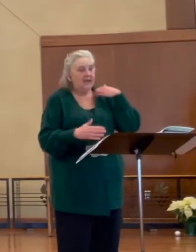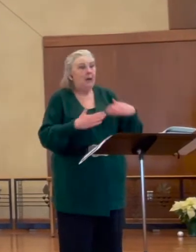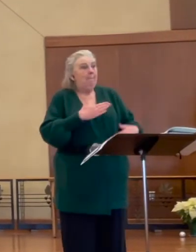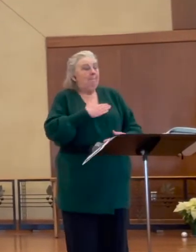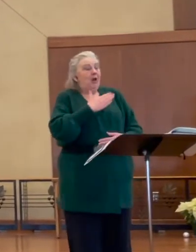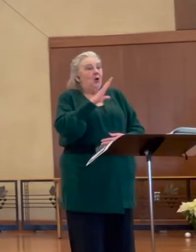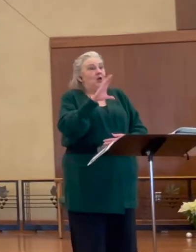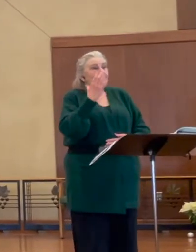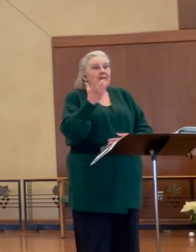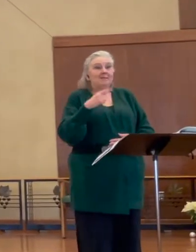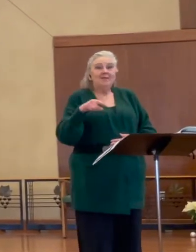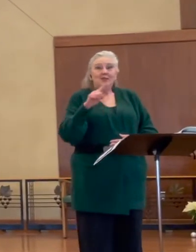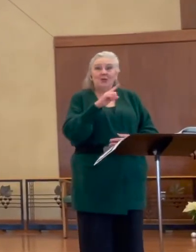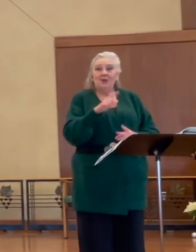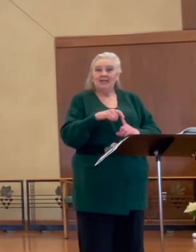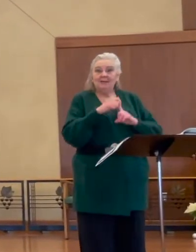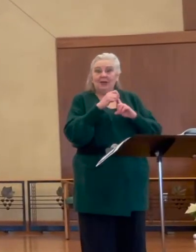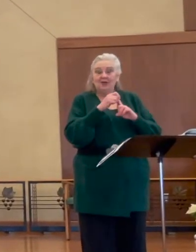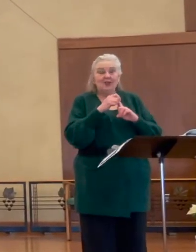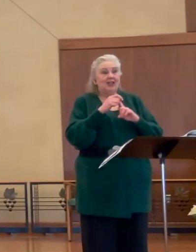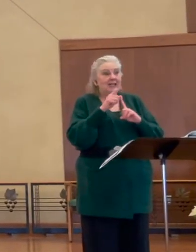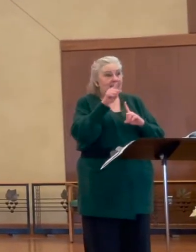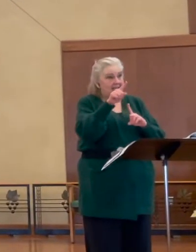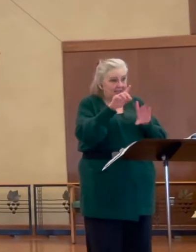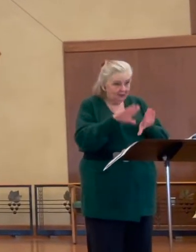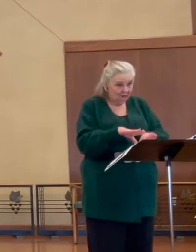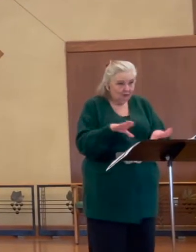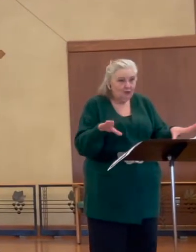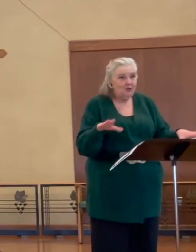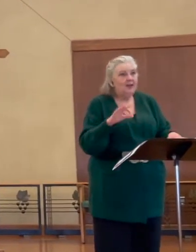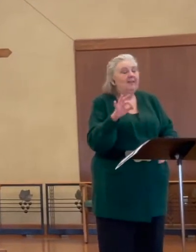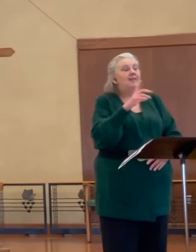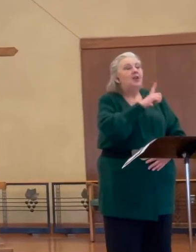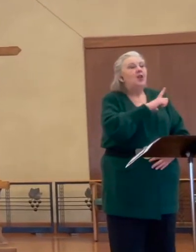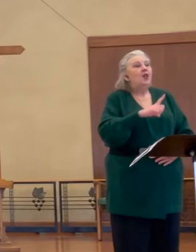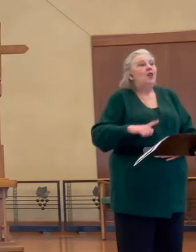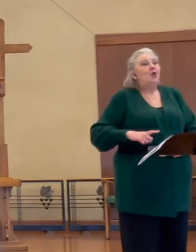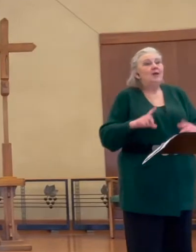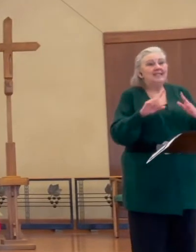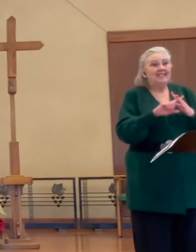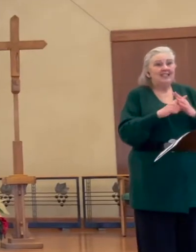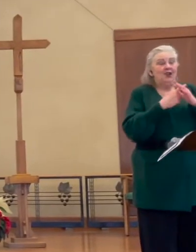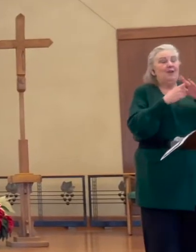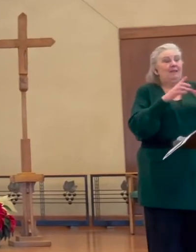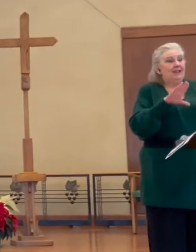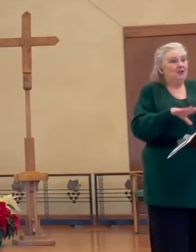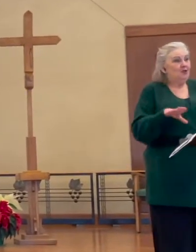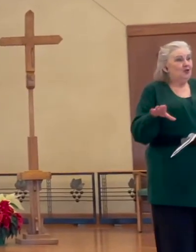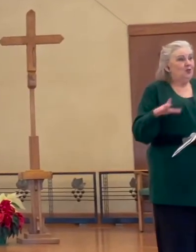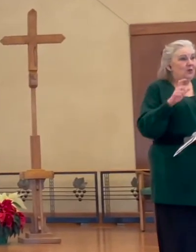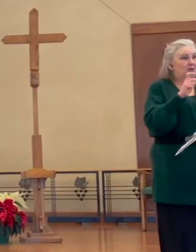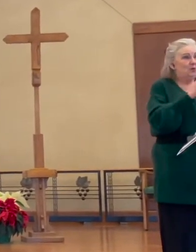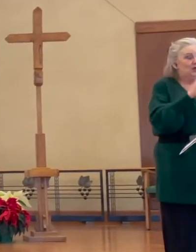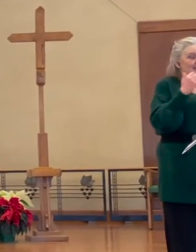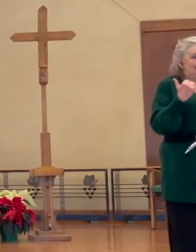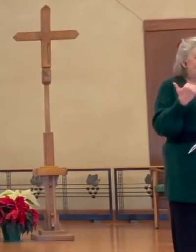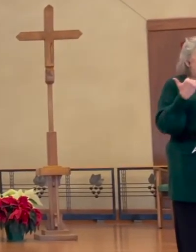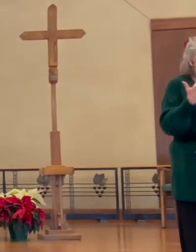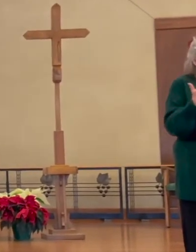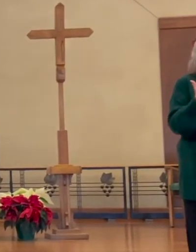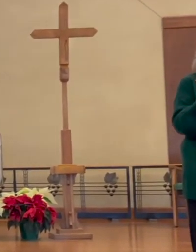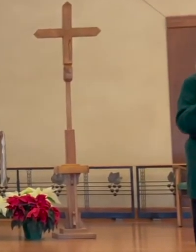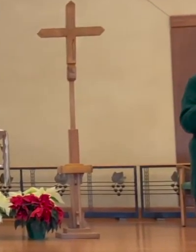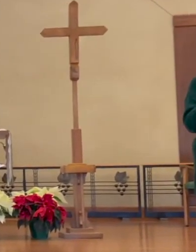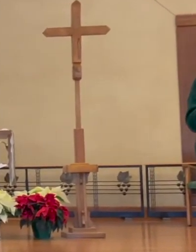Christmas to you, especially you, children of the Lord. And I want to start our children's word on this Christmas day at